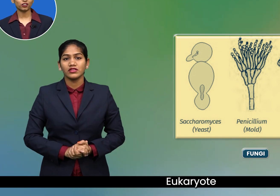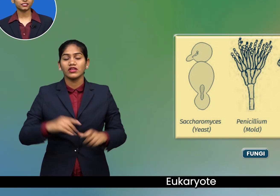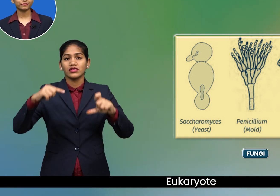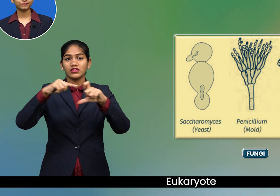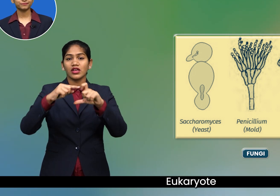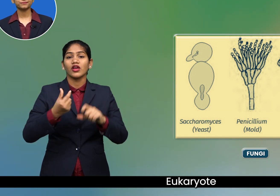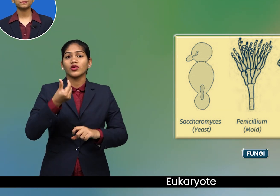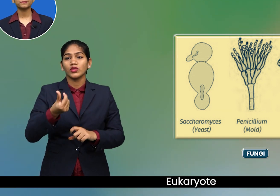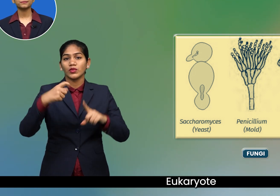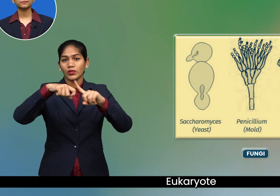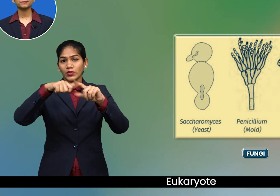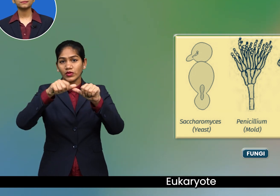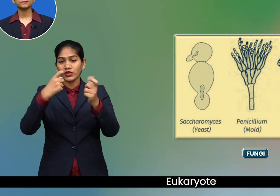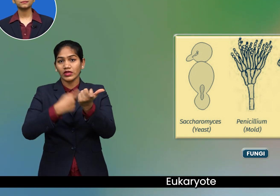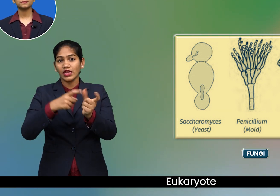eukaryote.